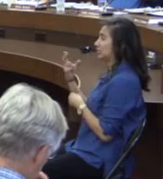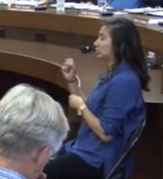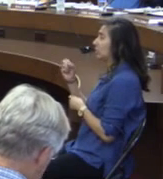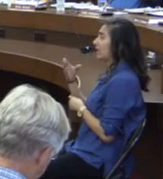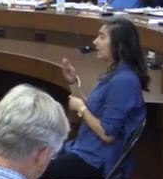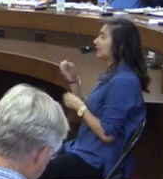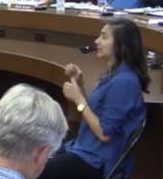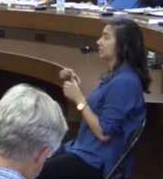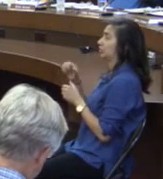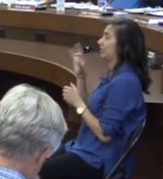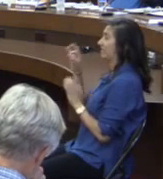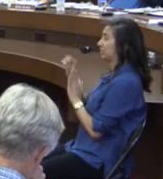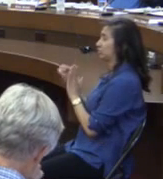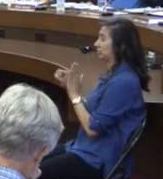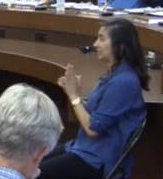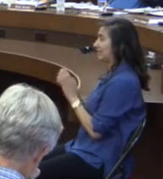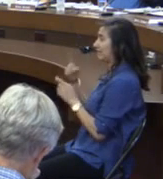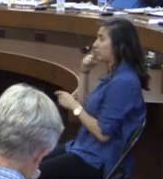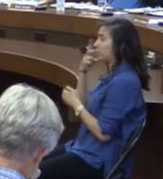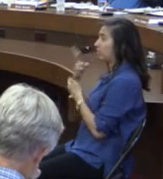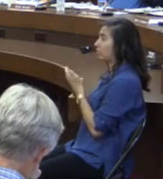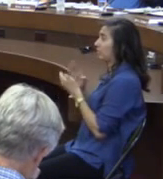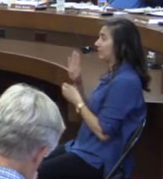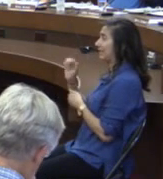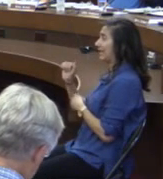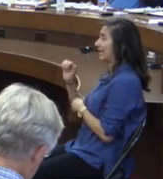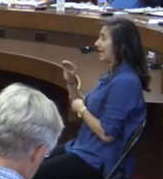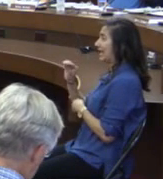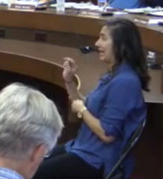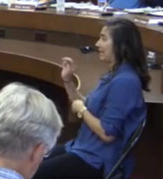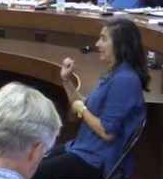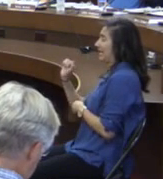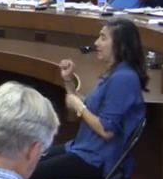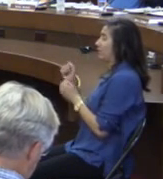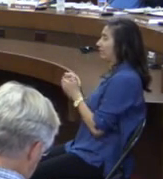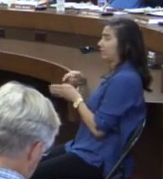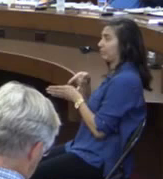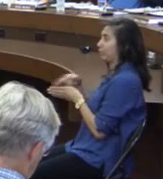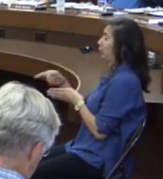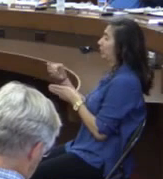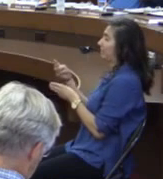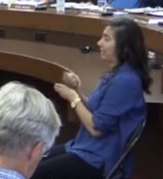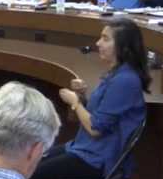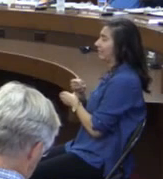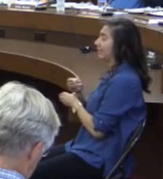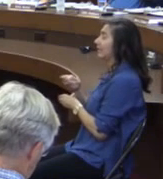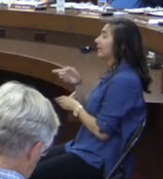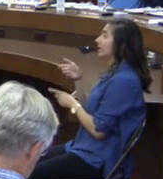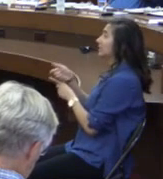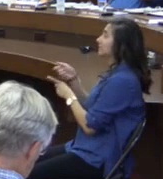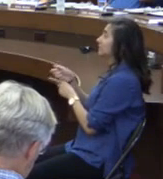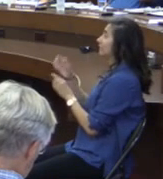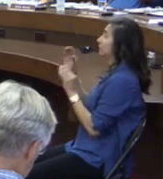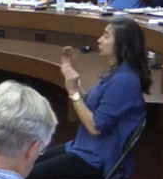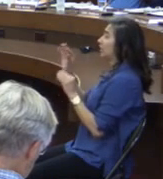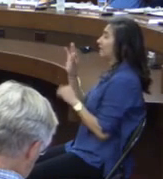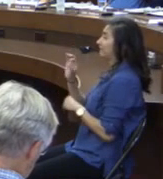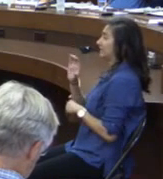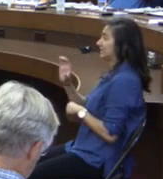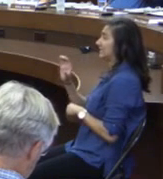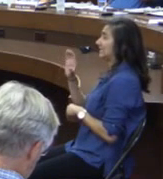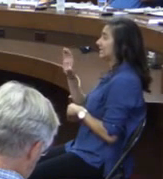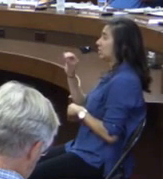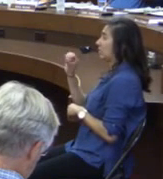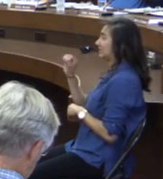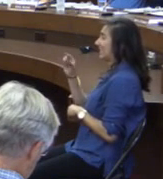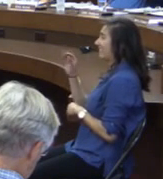studies at Fresno State for both the bachelor's and master's degree in pure mathematics. He has taught at Fresno City College, COS,